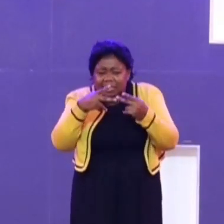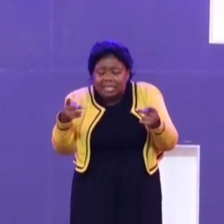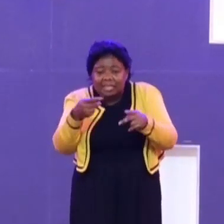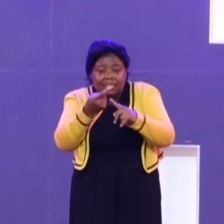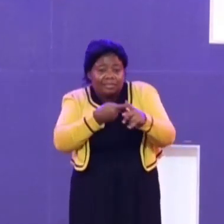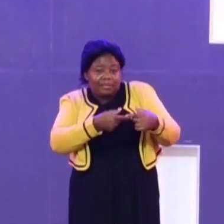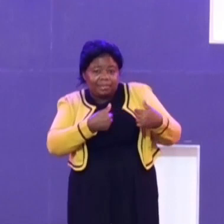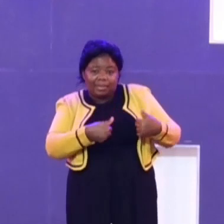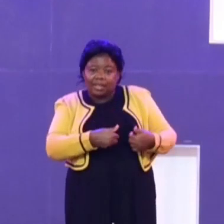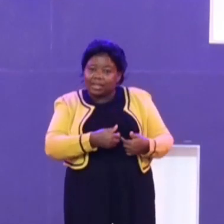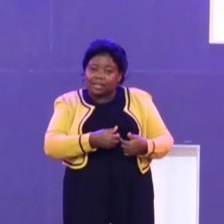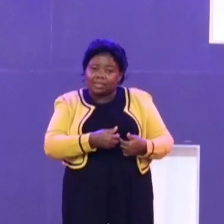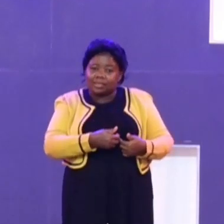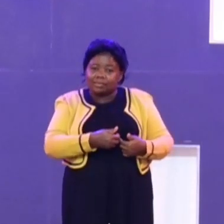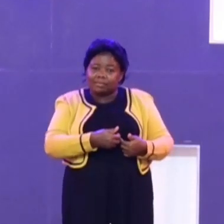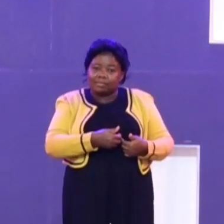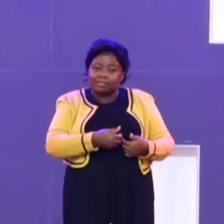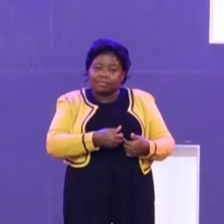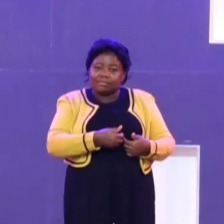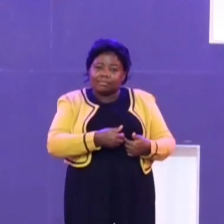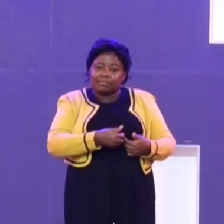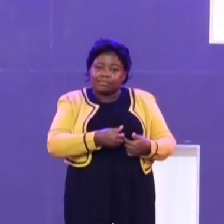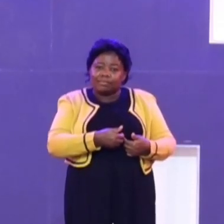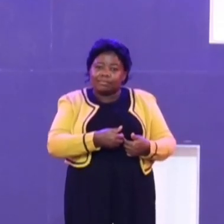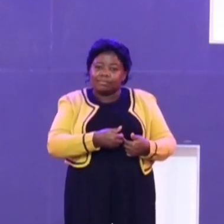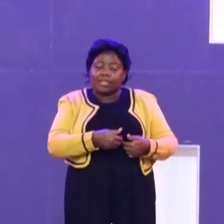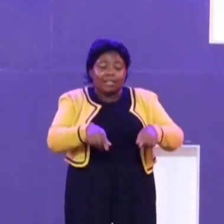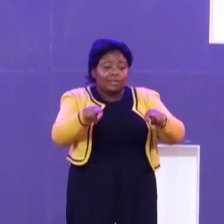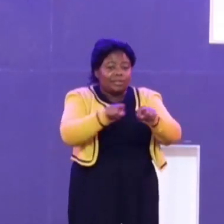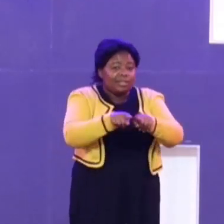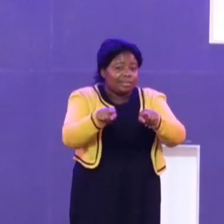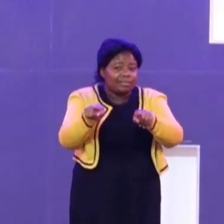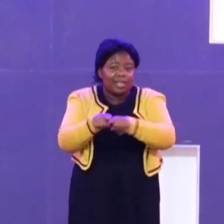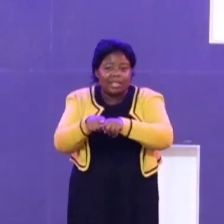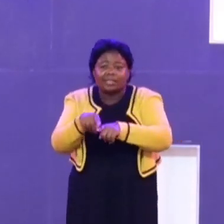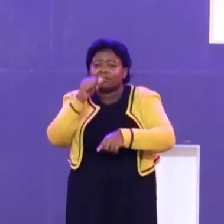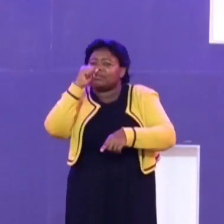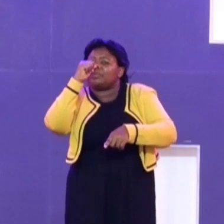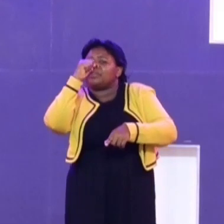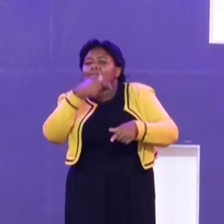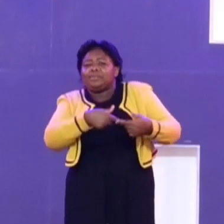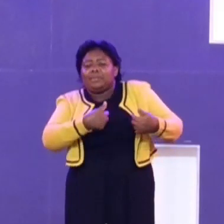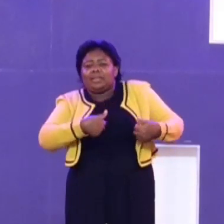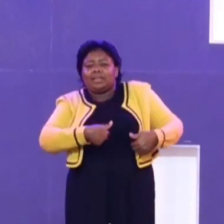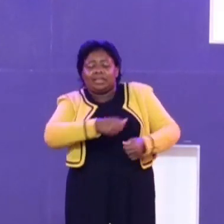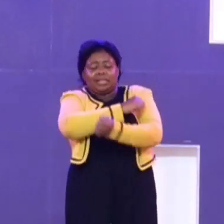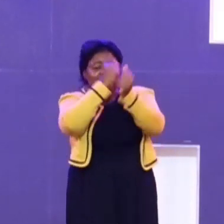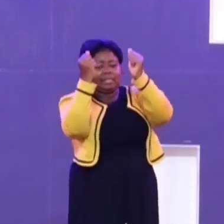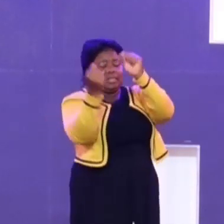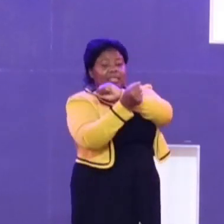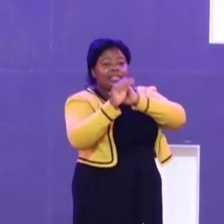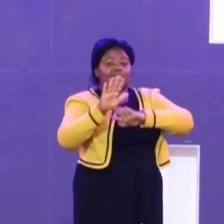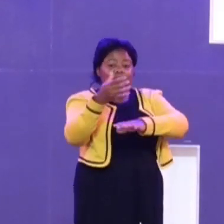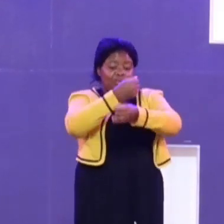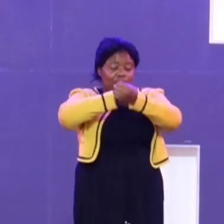heart. Ate n'amalala nago era gava mu mutima. So as it is that the pride of the heart changes also the outside of the